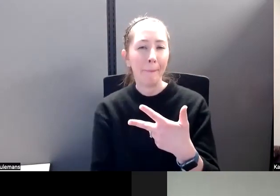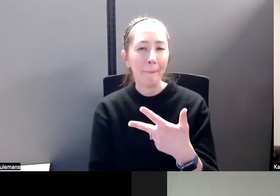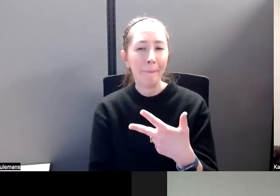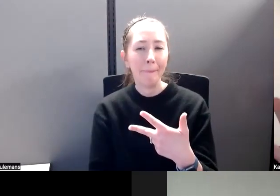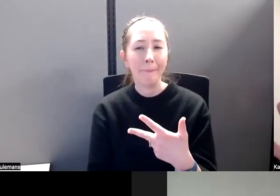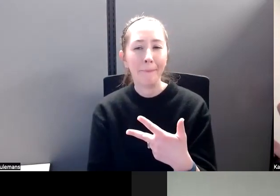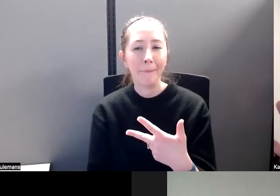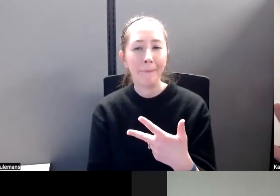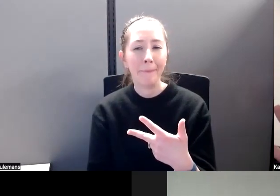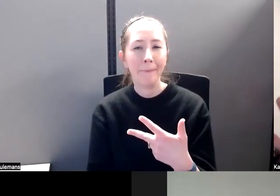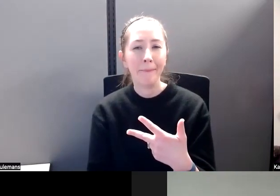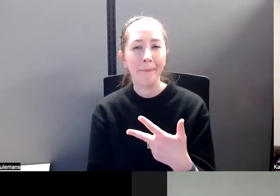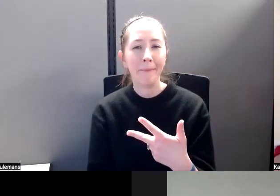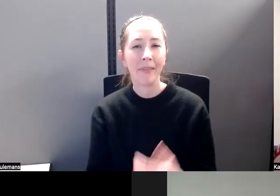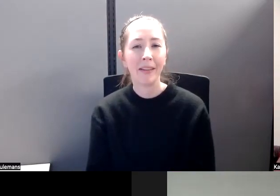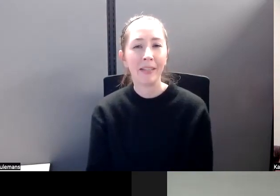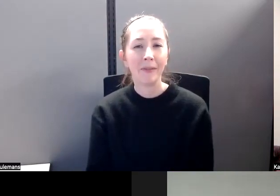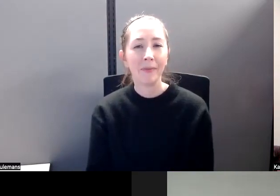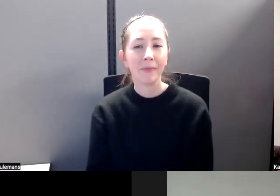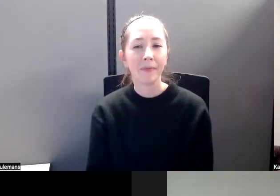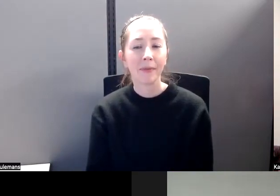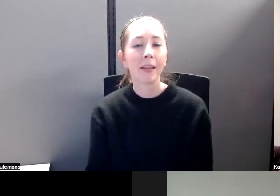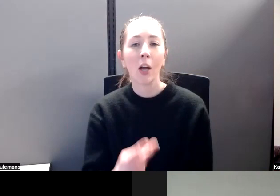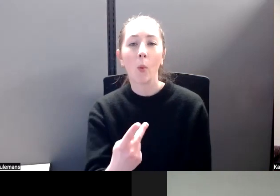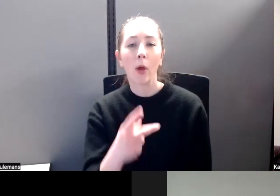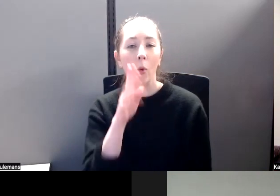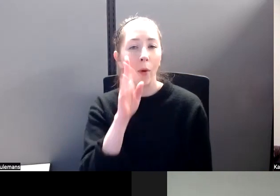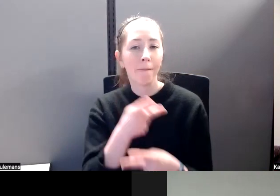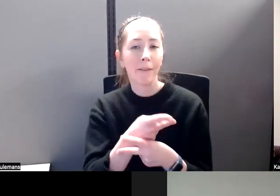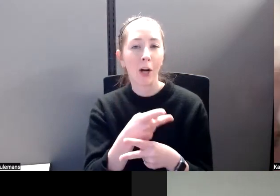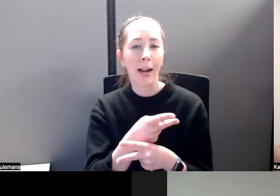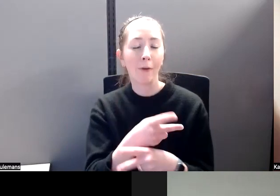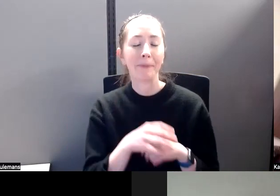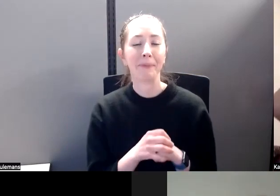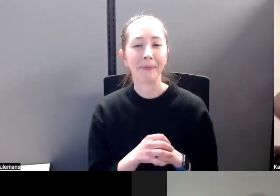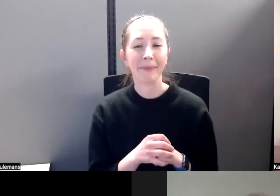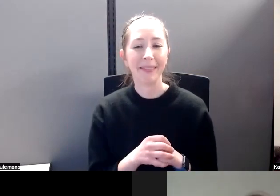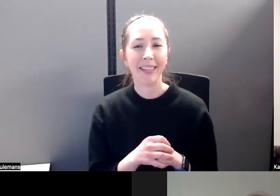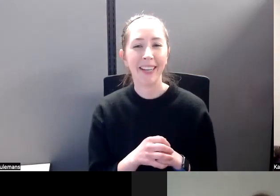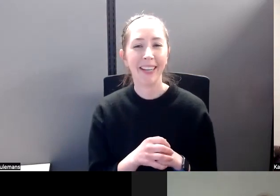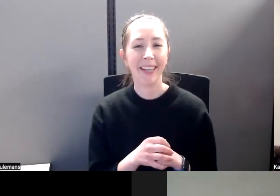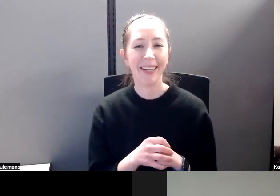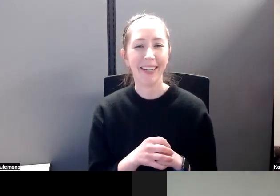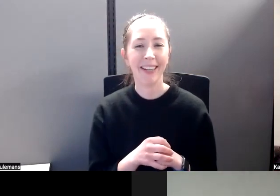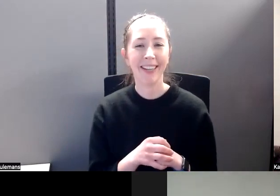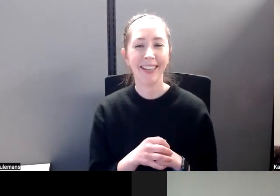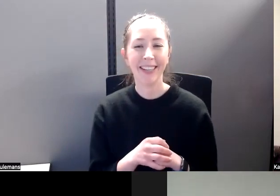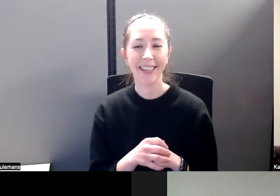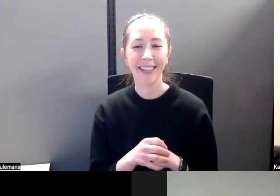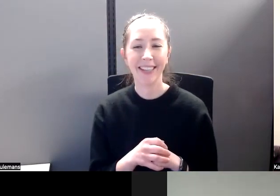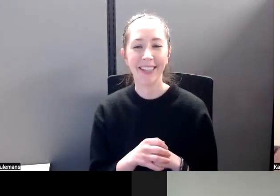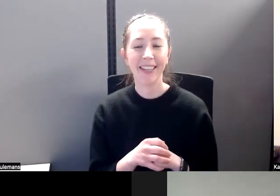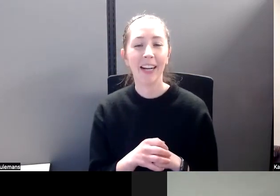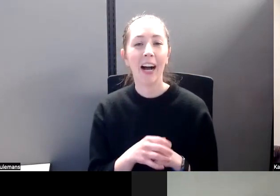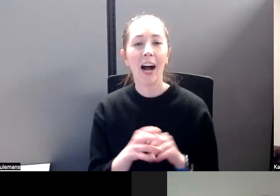on. We could put it on and like, we're gonna figure it out. Band. I am one. I'll